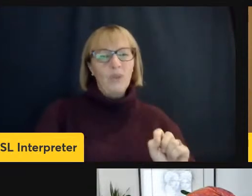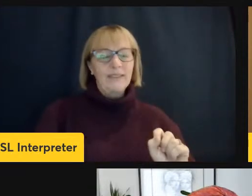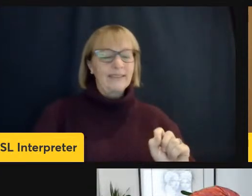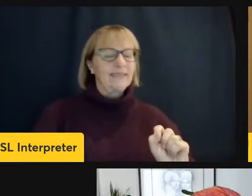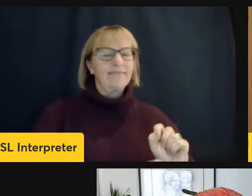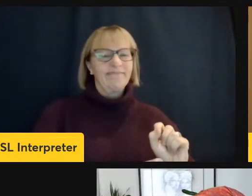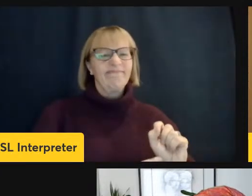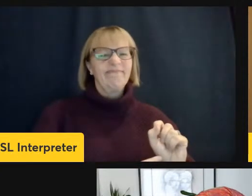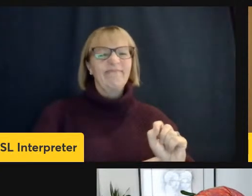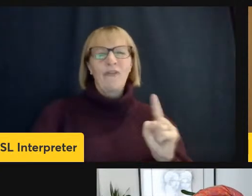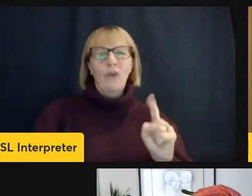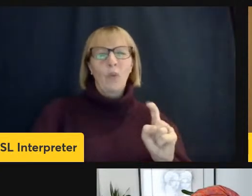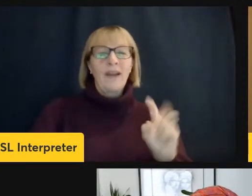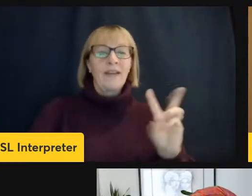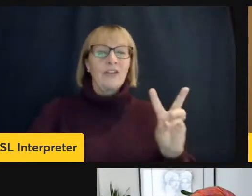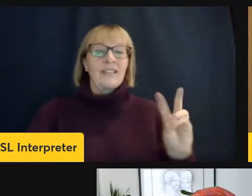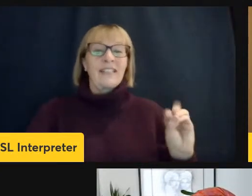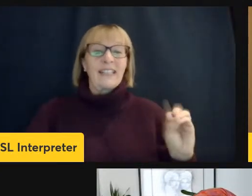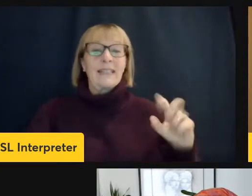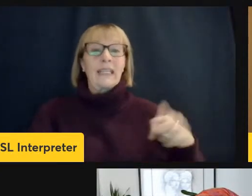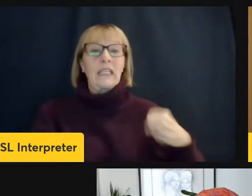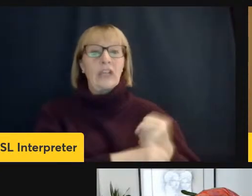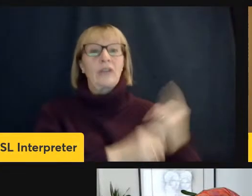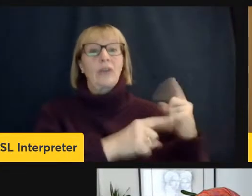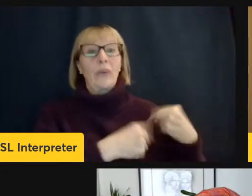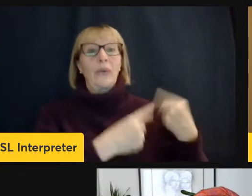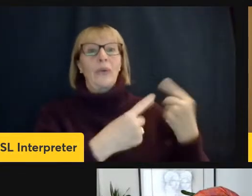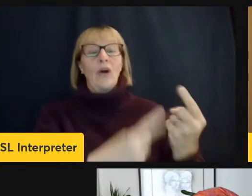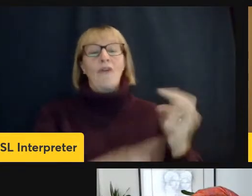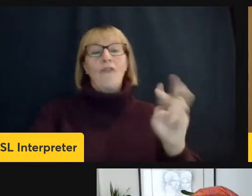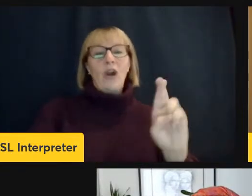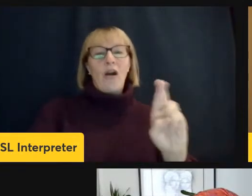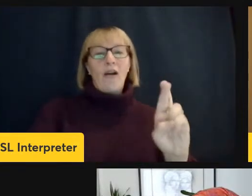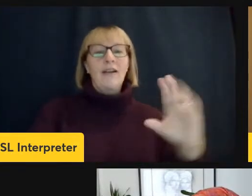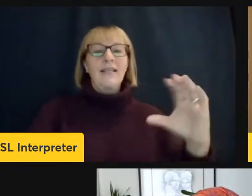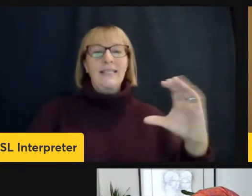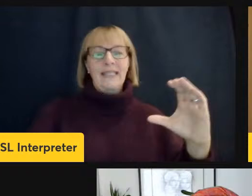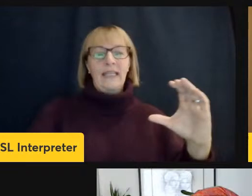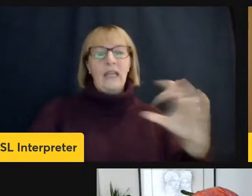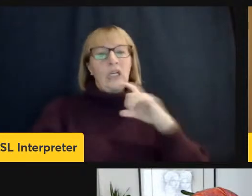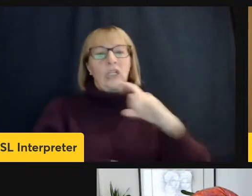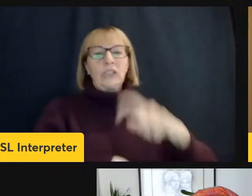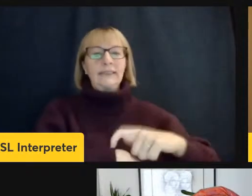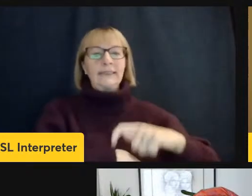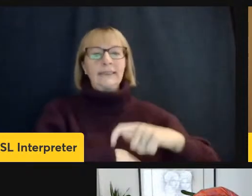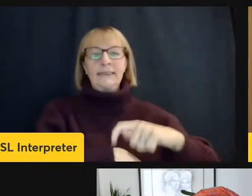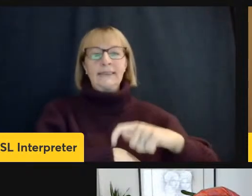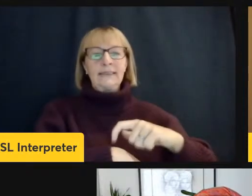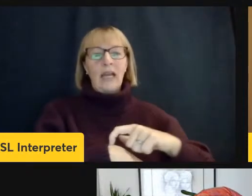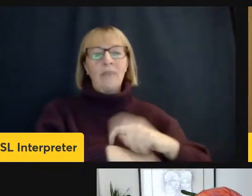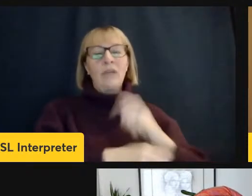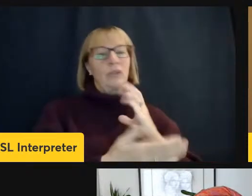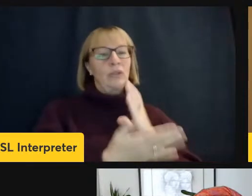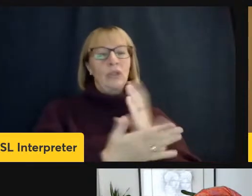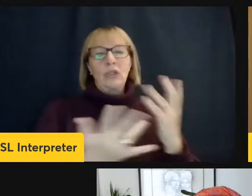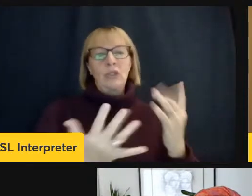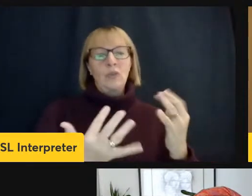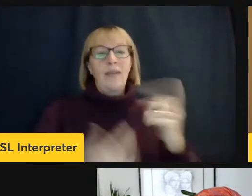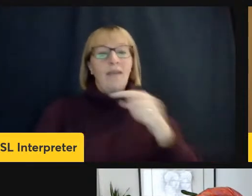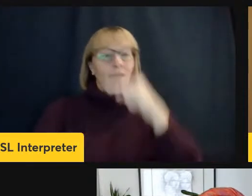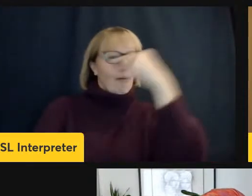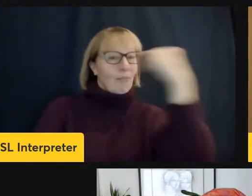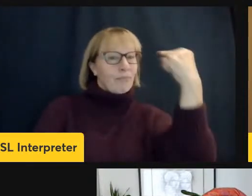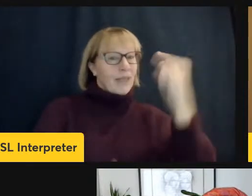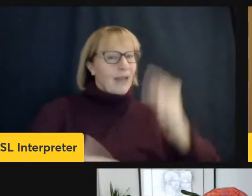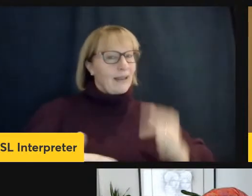for 160 years. And so there isn't any more a time to wait, because in that time, a lot of Black lives have